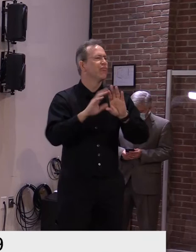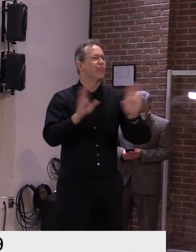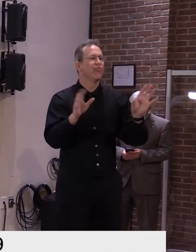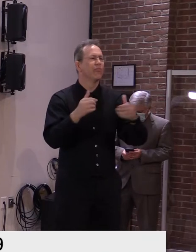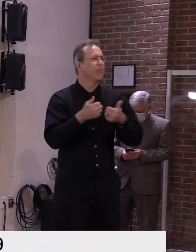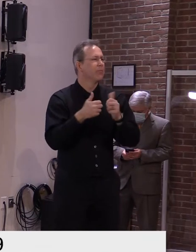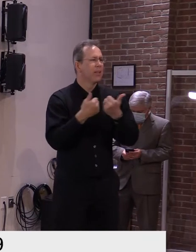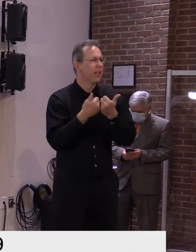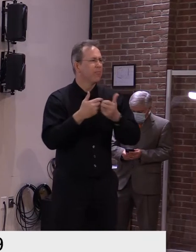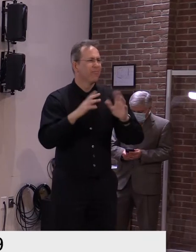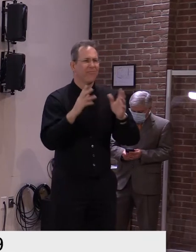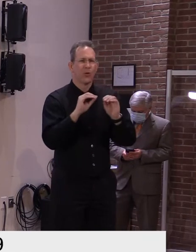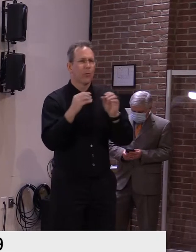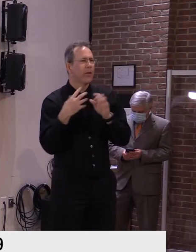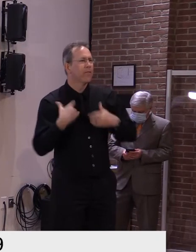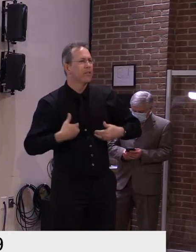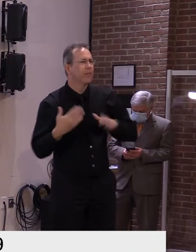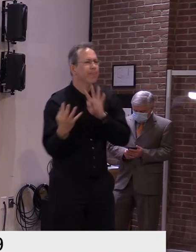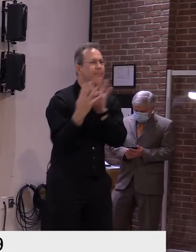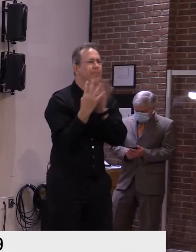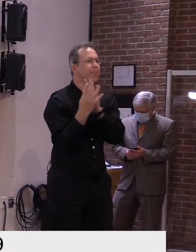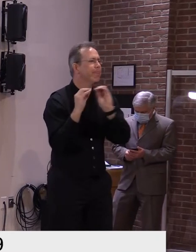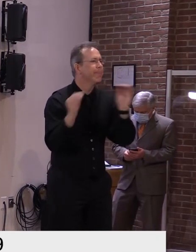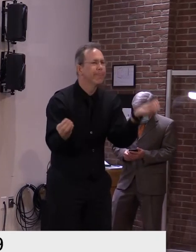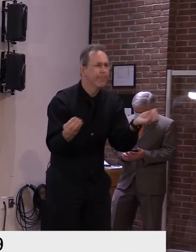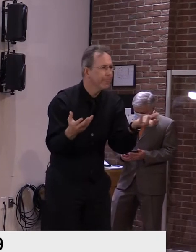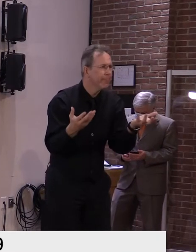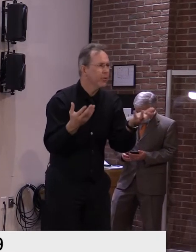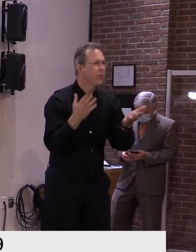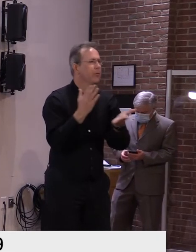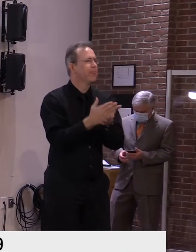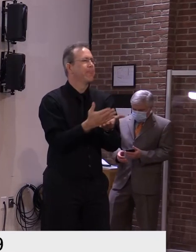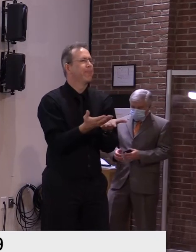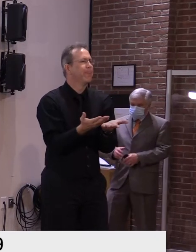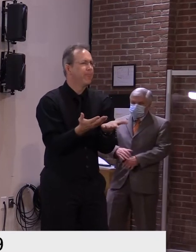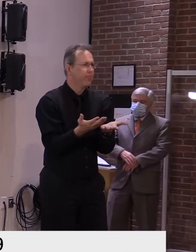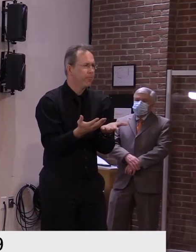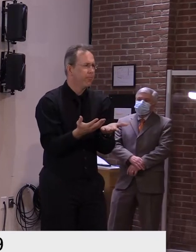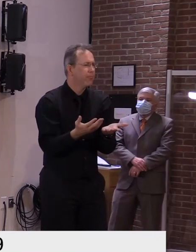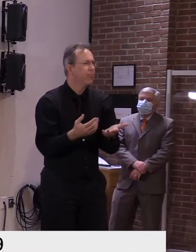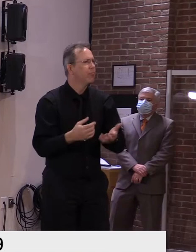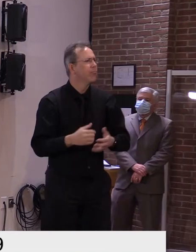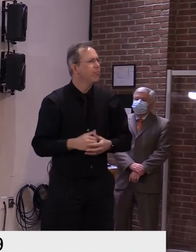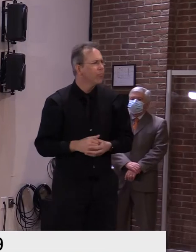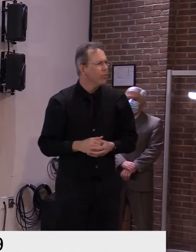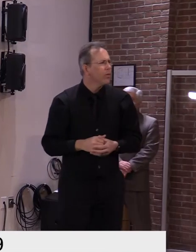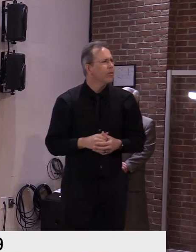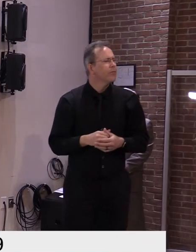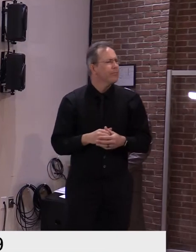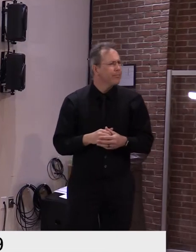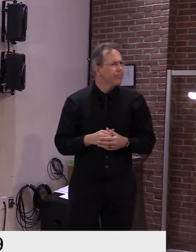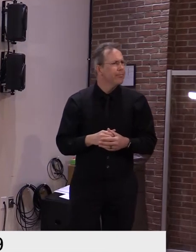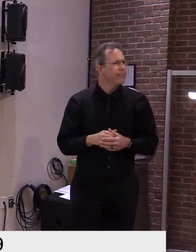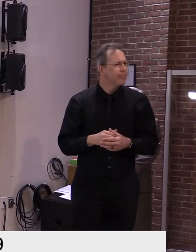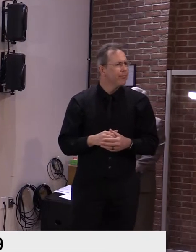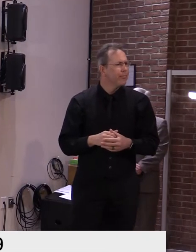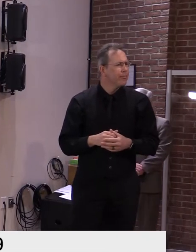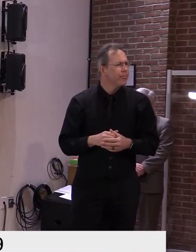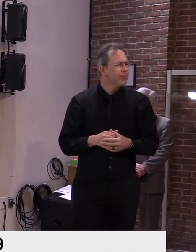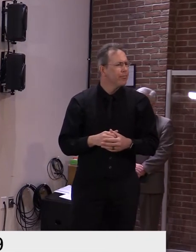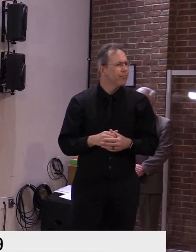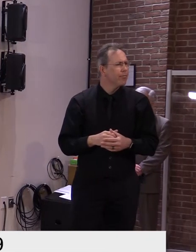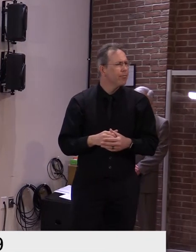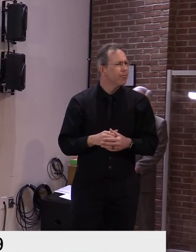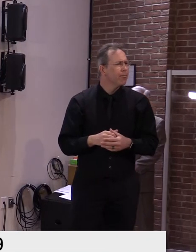positive. And we were told the review of the semifinal video showed the VHS player may only have